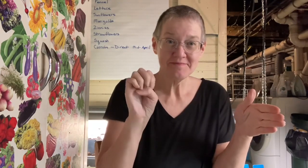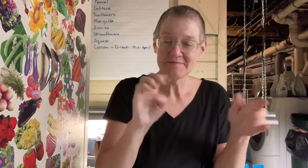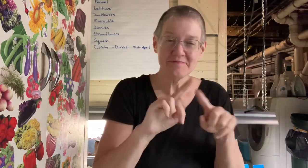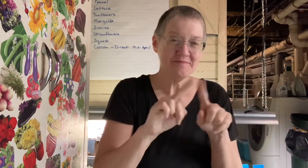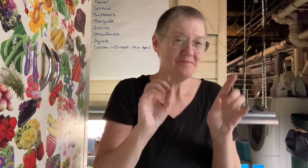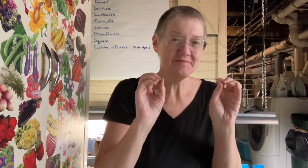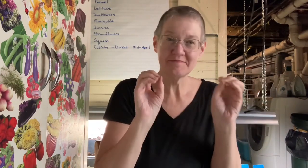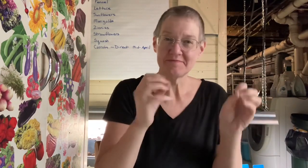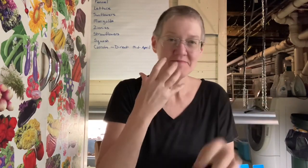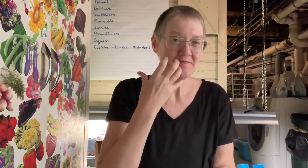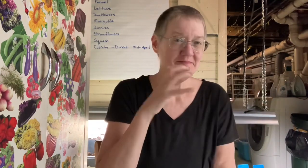mat.